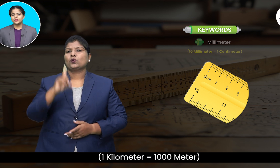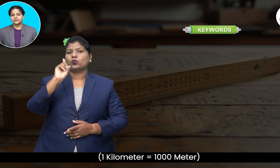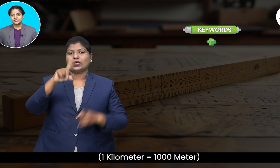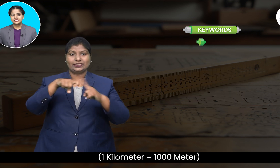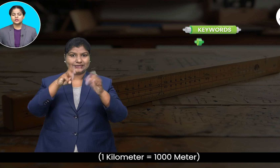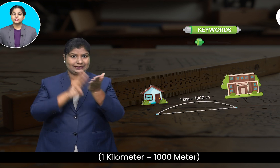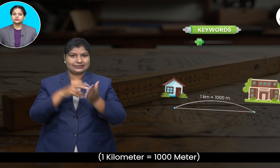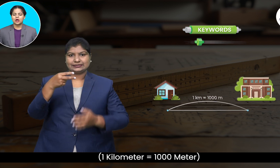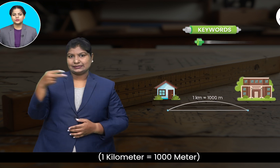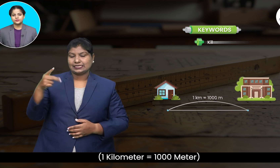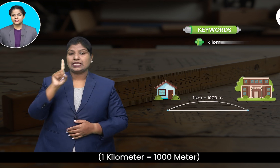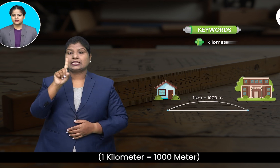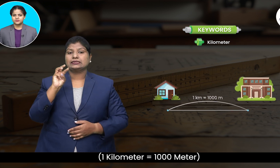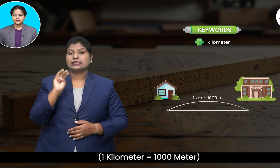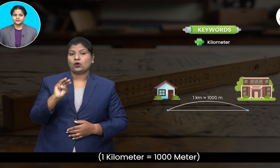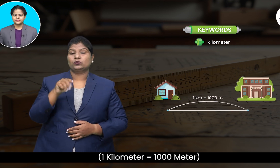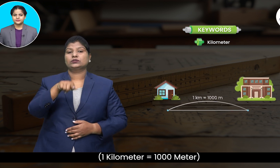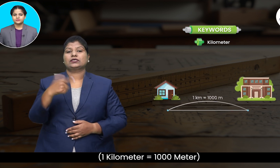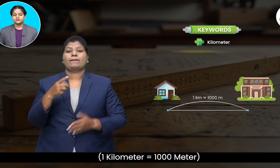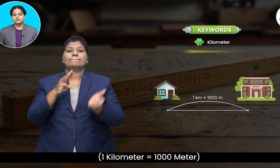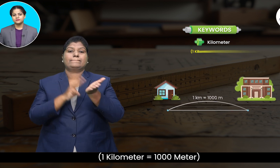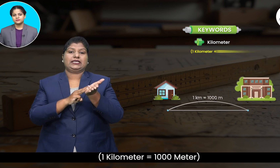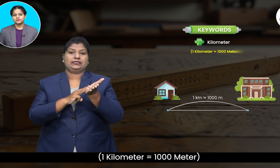1 kilometer is equal to 1000 meter.